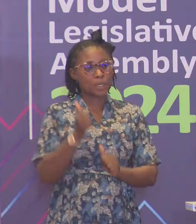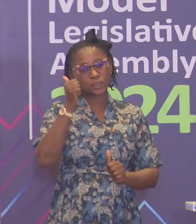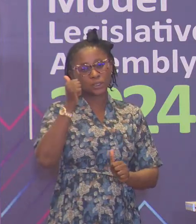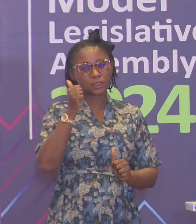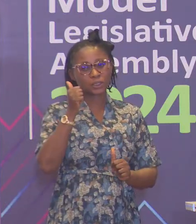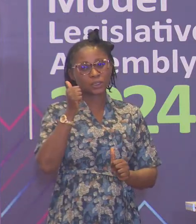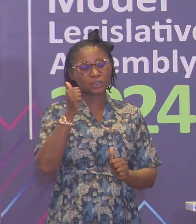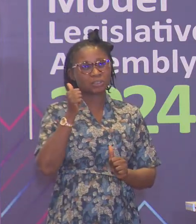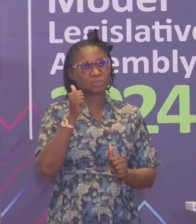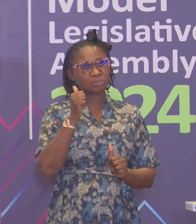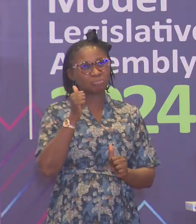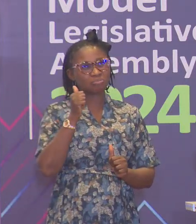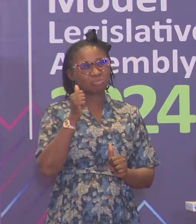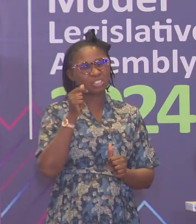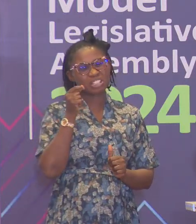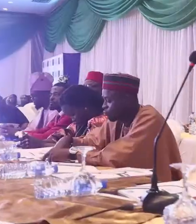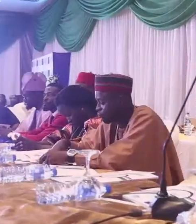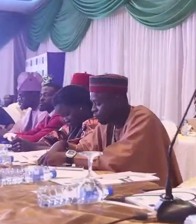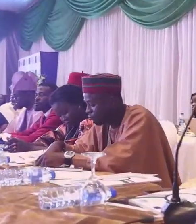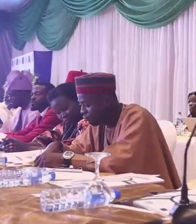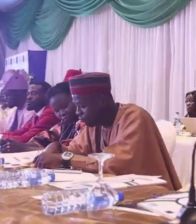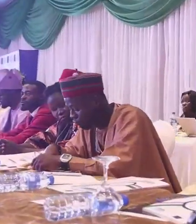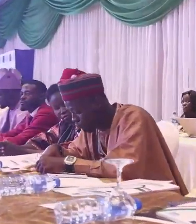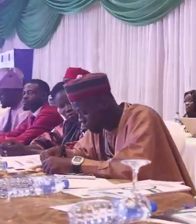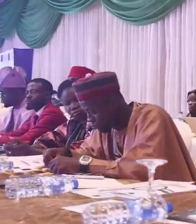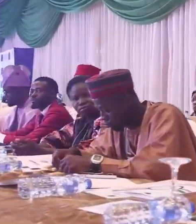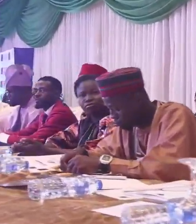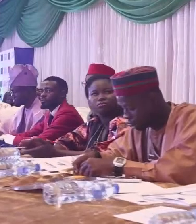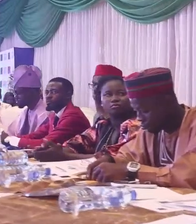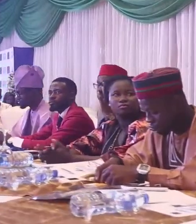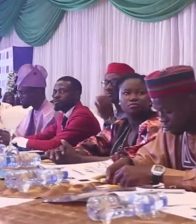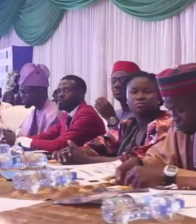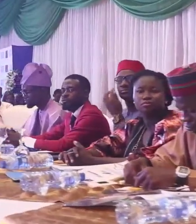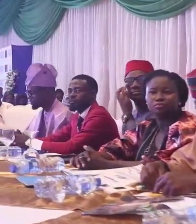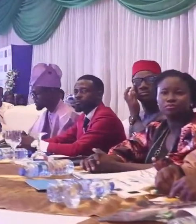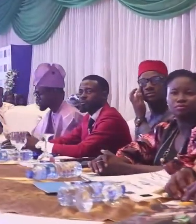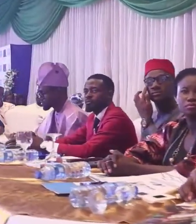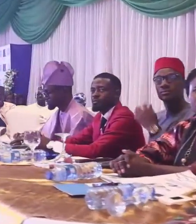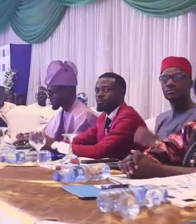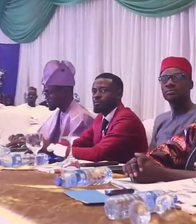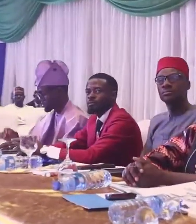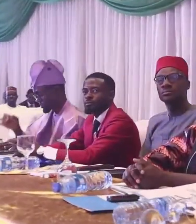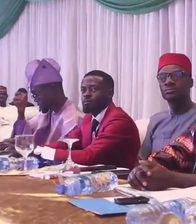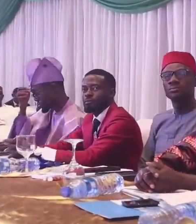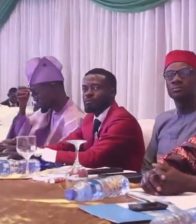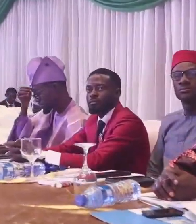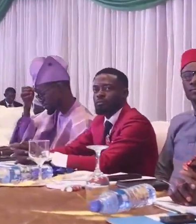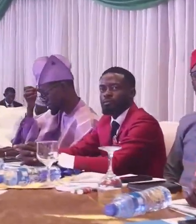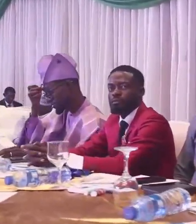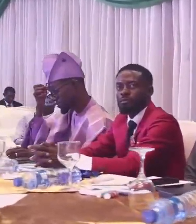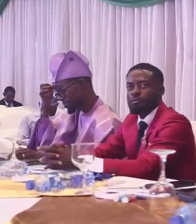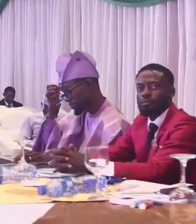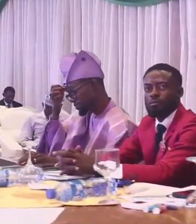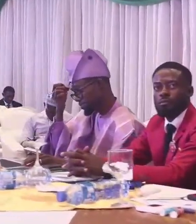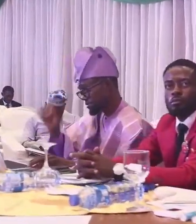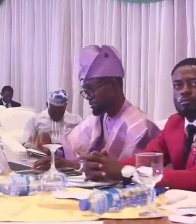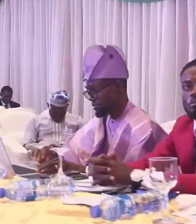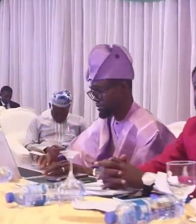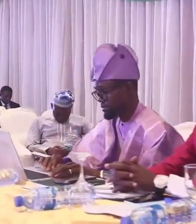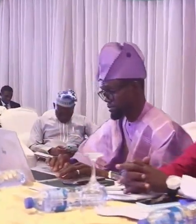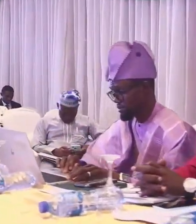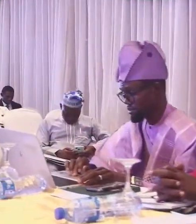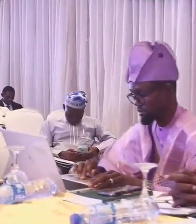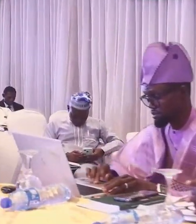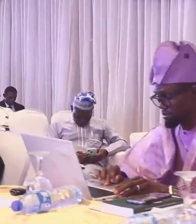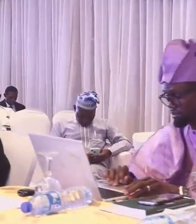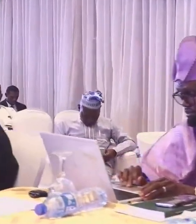little unknown of what they do. So you will not be surprised to hear people are saying, what are those